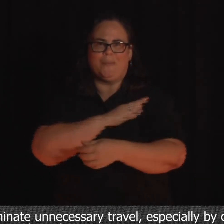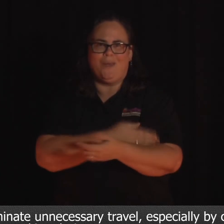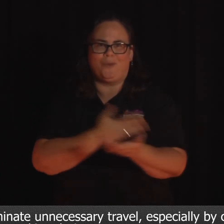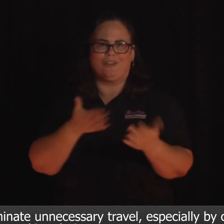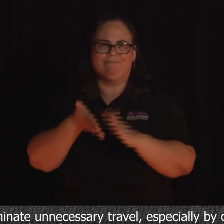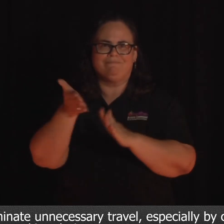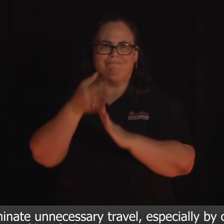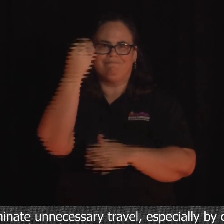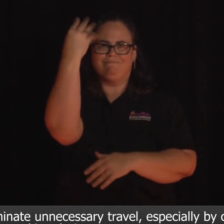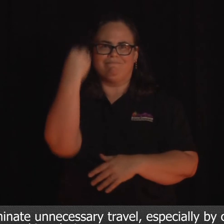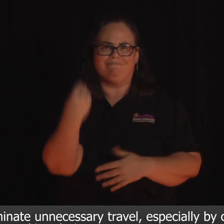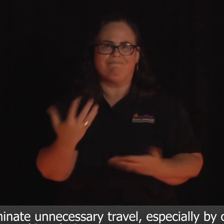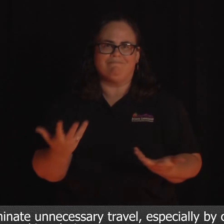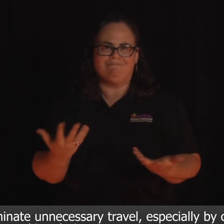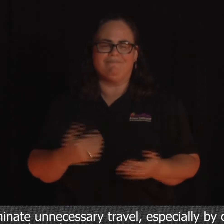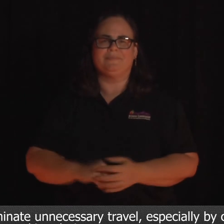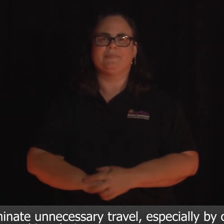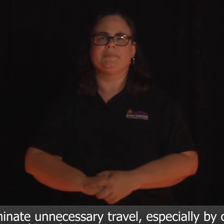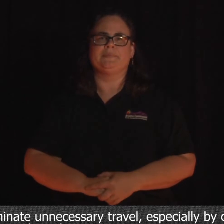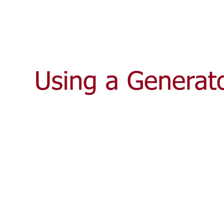outage.